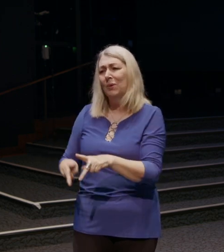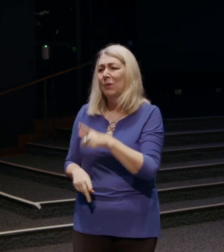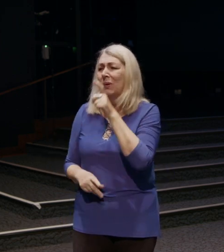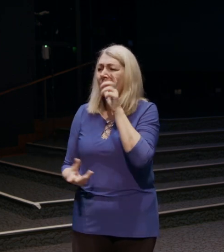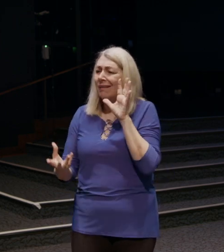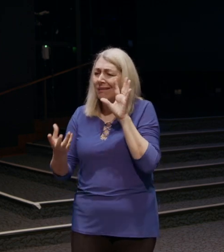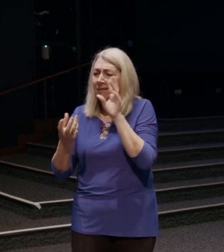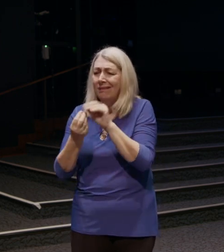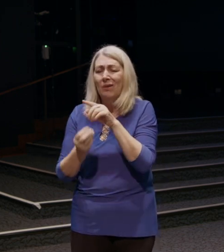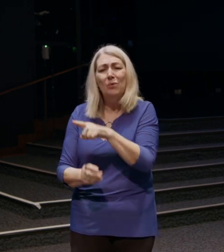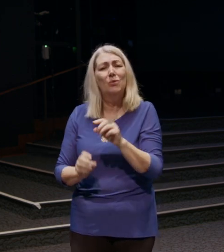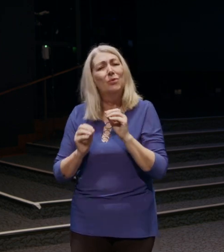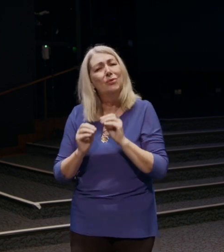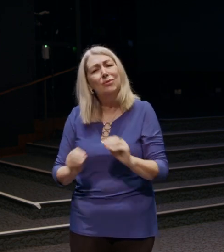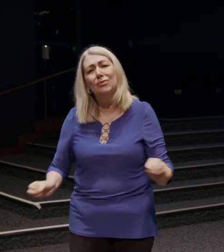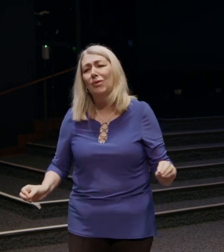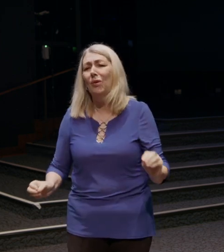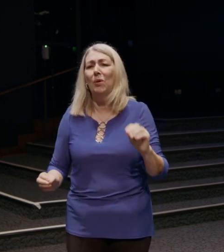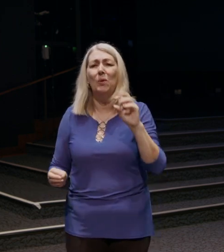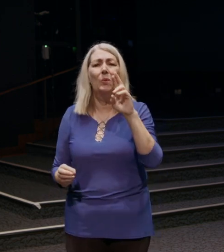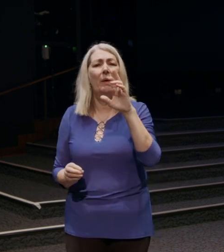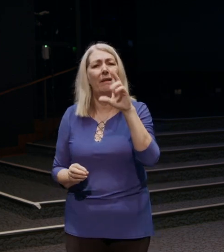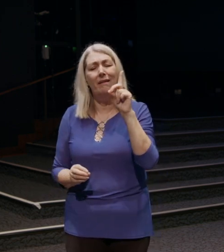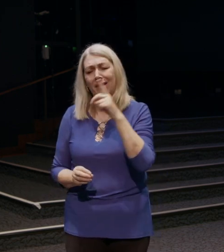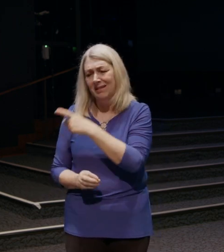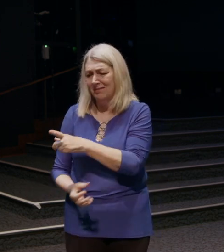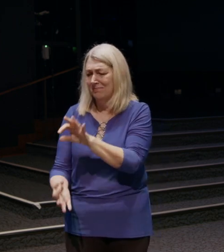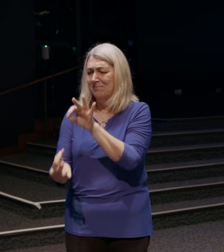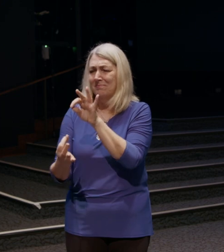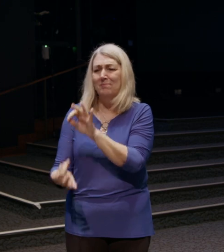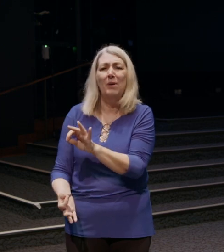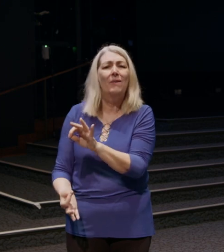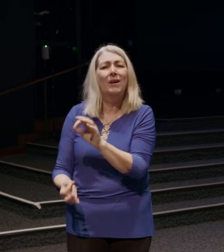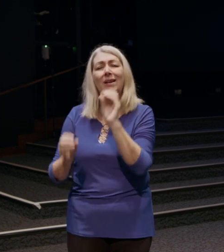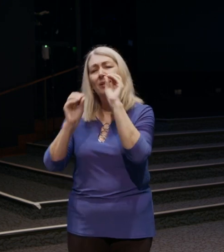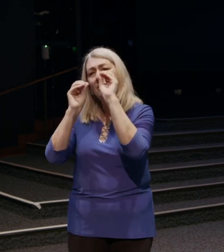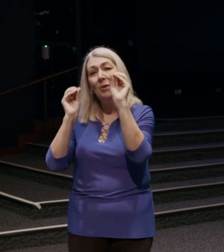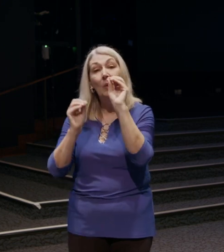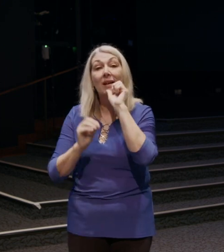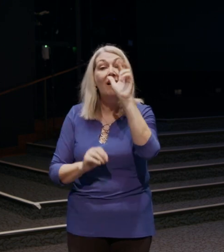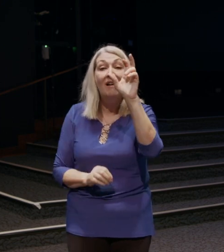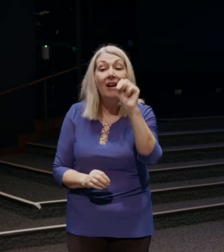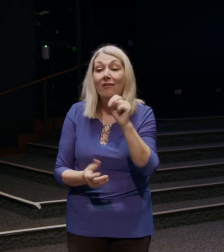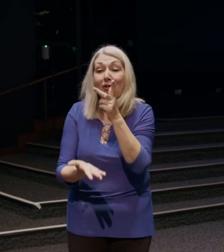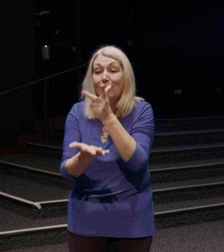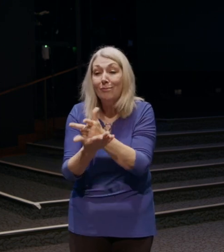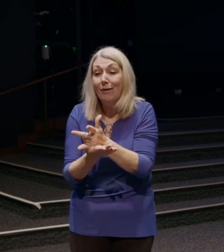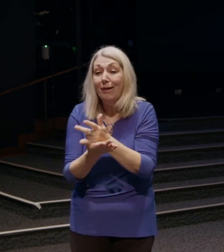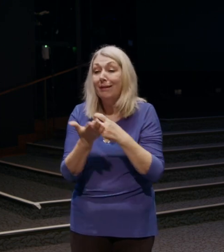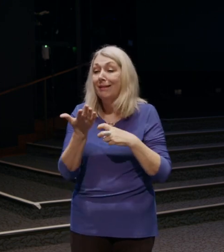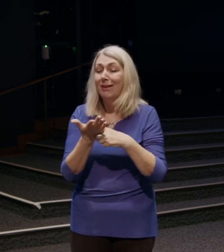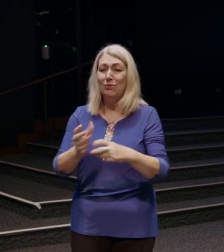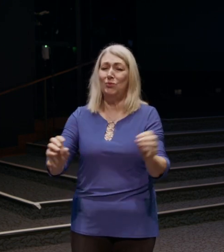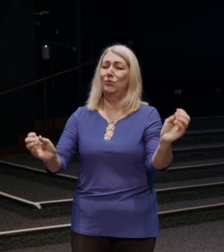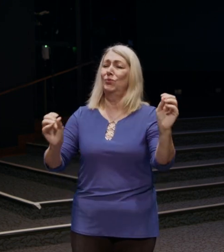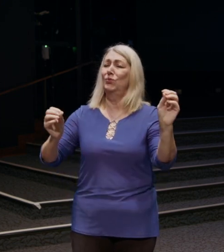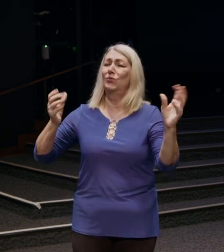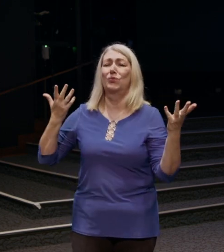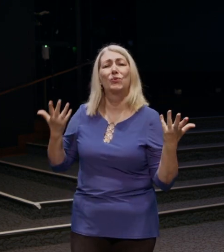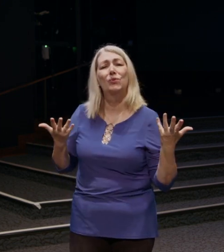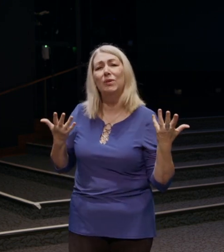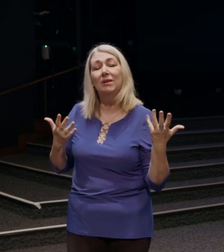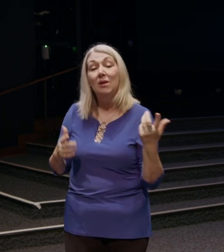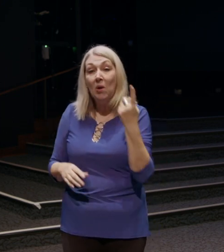record. A spotless past. I mean, not even a parking ticket. Not one